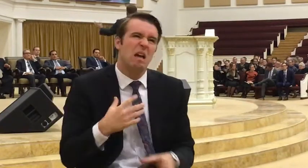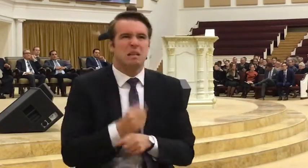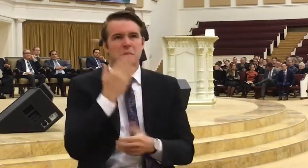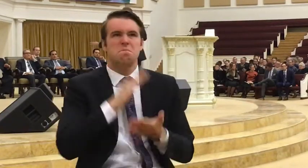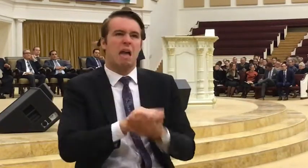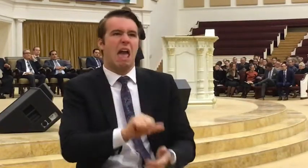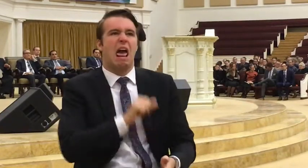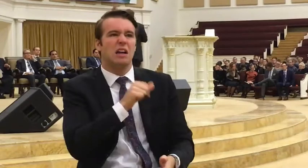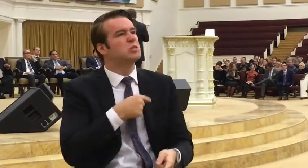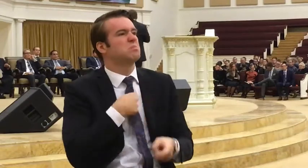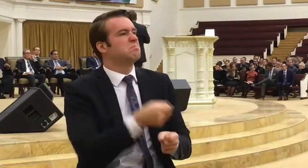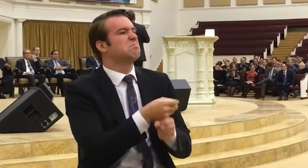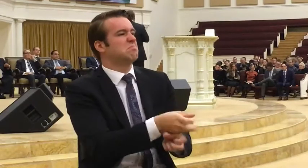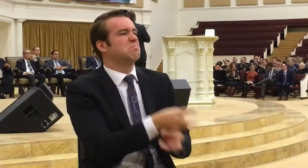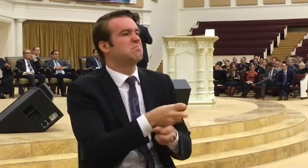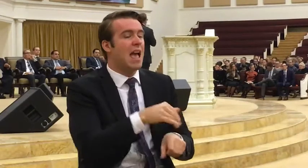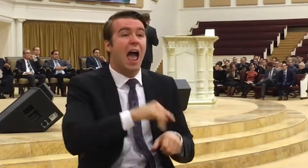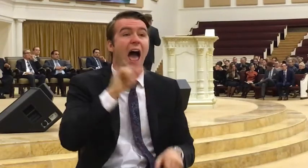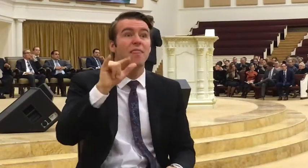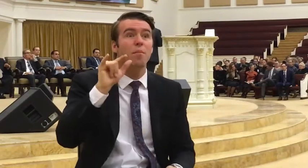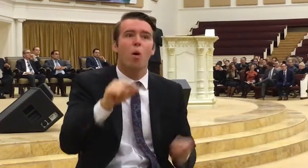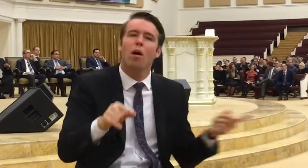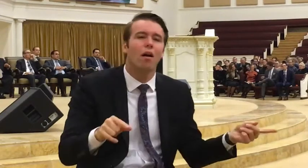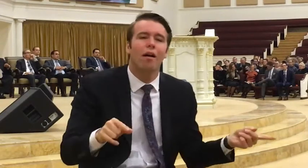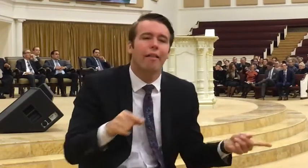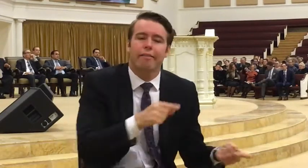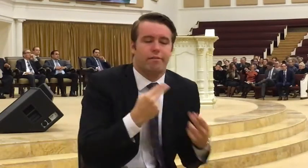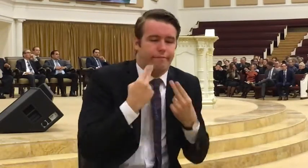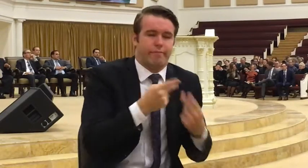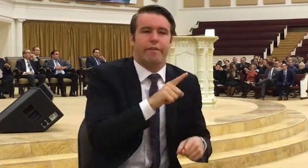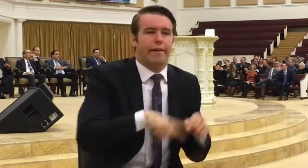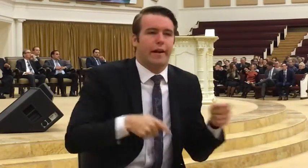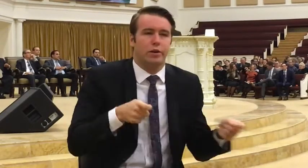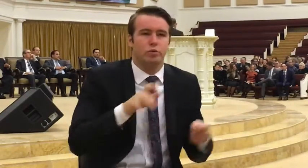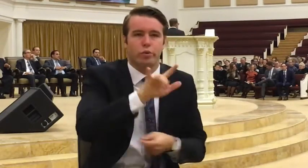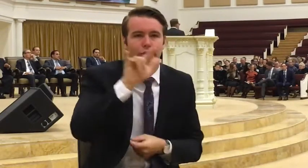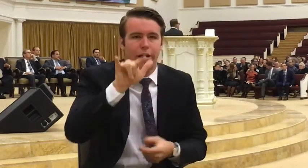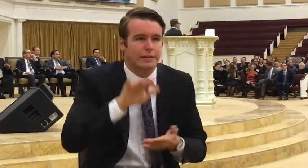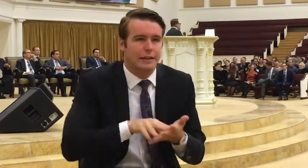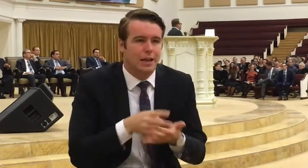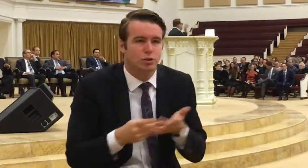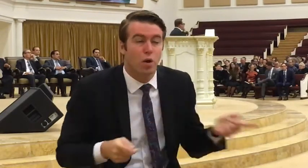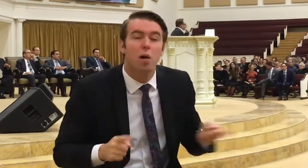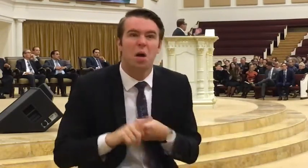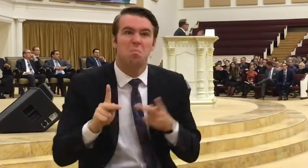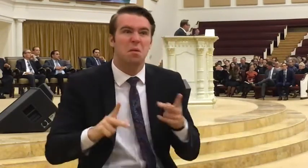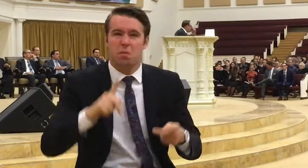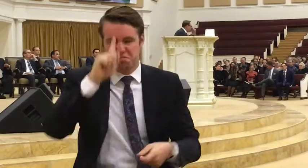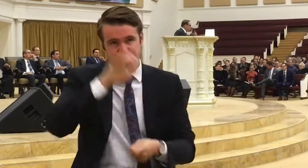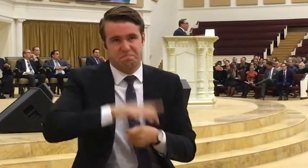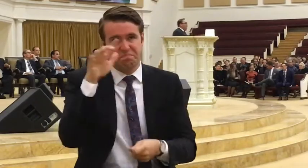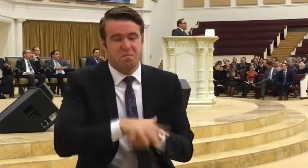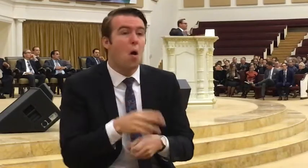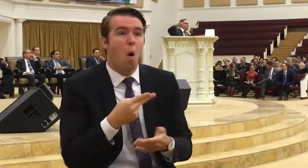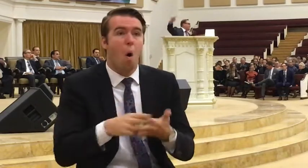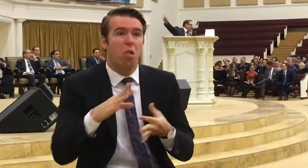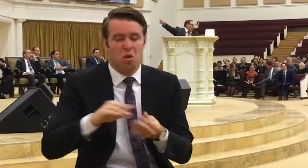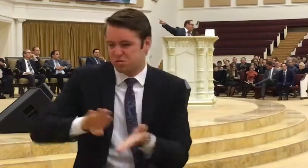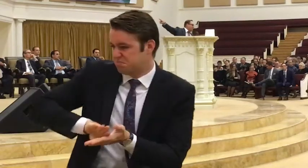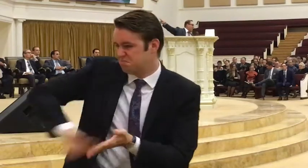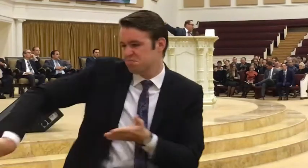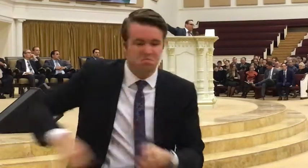and chew the people as if they had anything to do with it. And you lose your Holy Ghost over